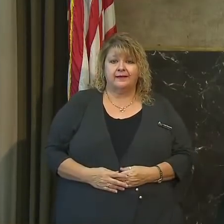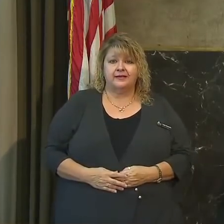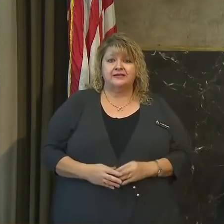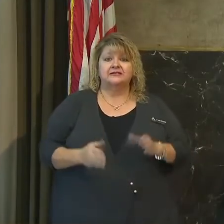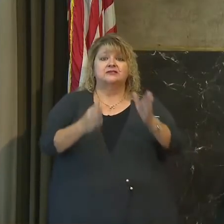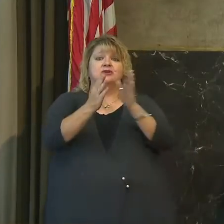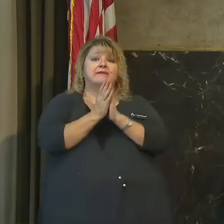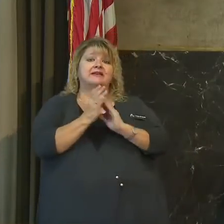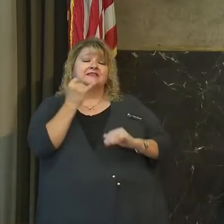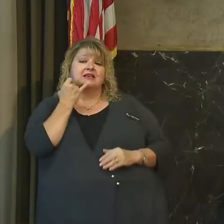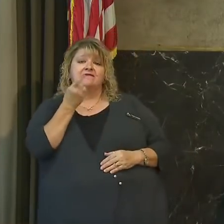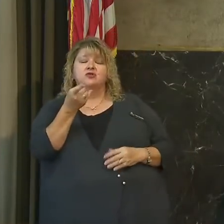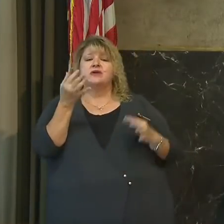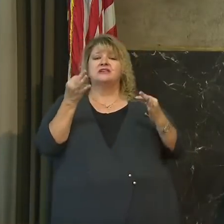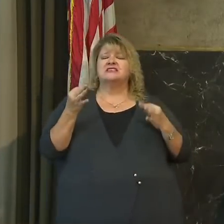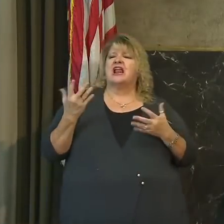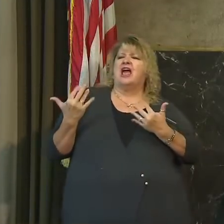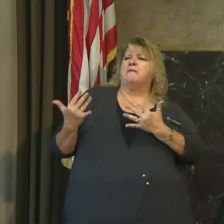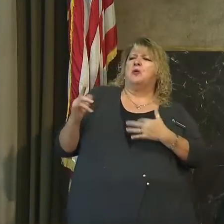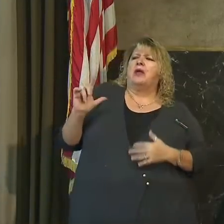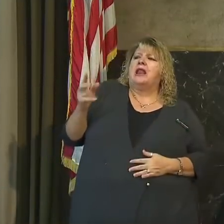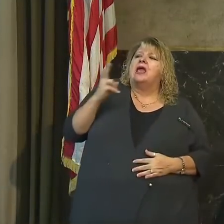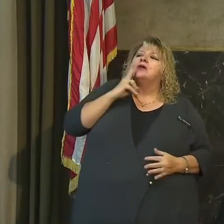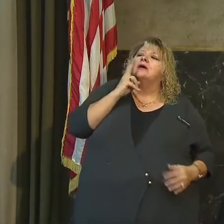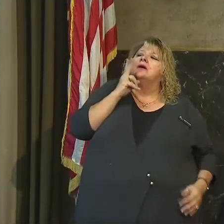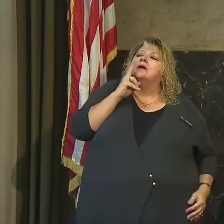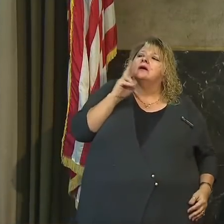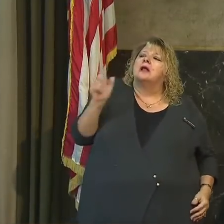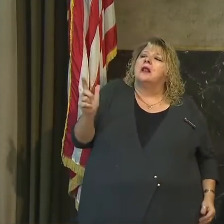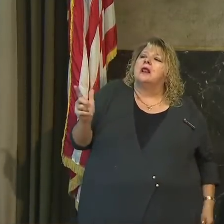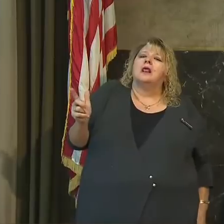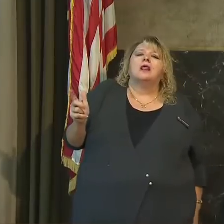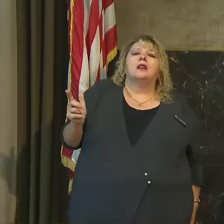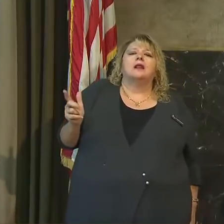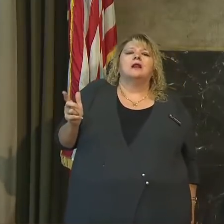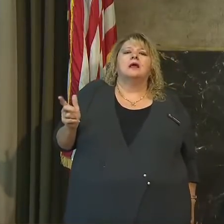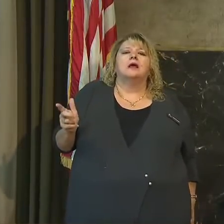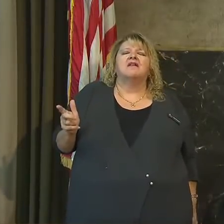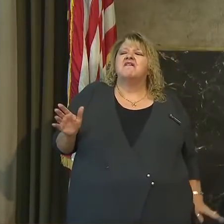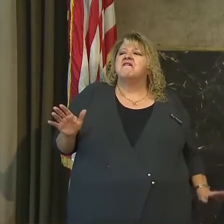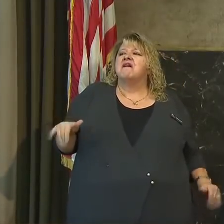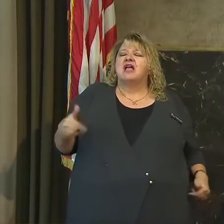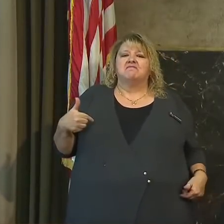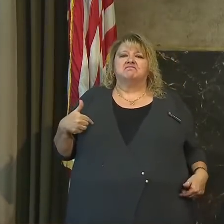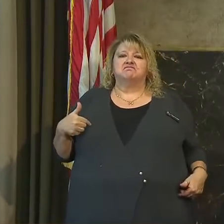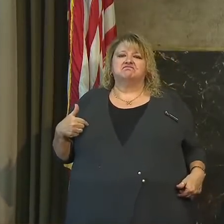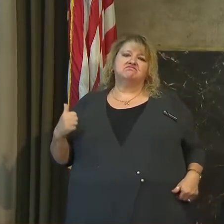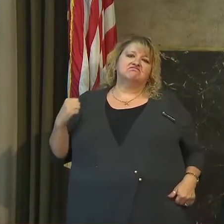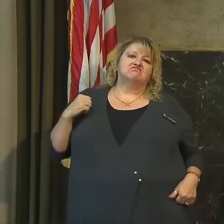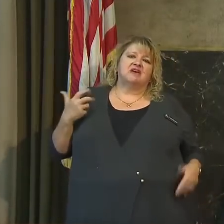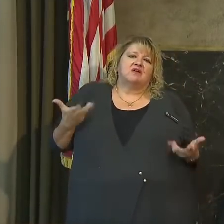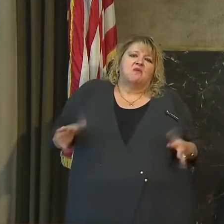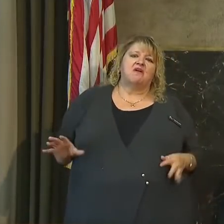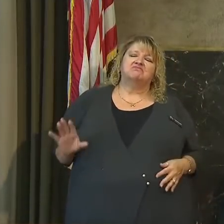have previously decided to wait, if you have previously decided that you were just not going to do